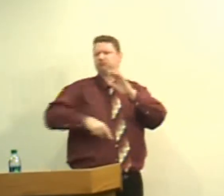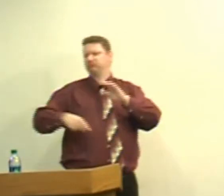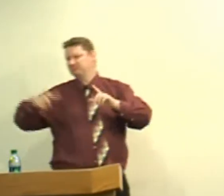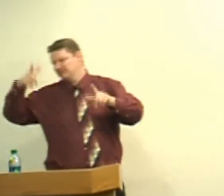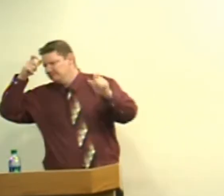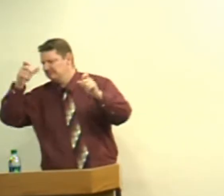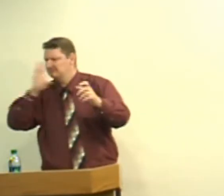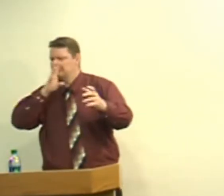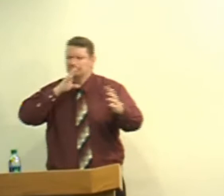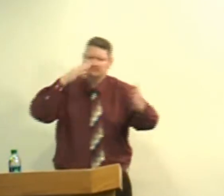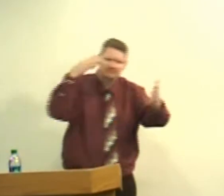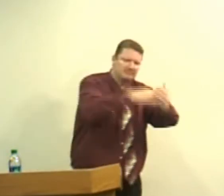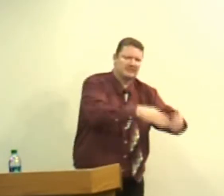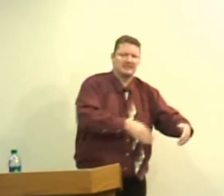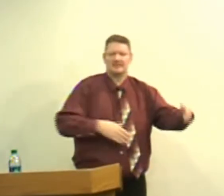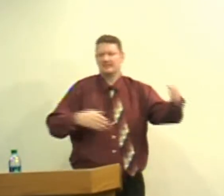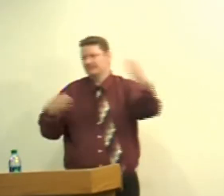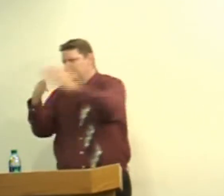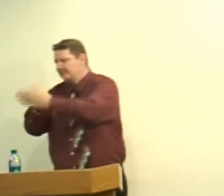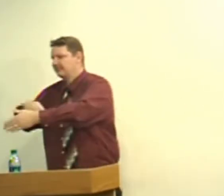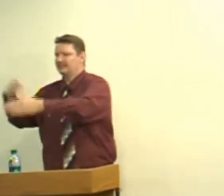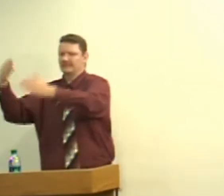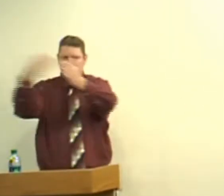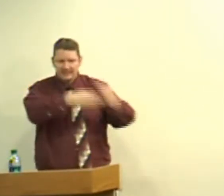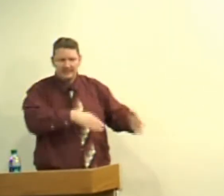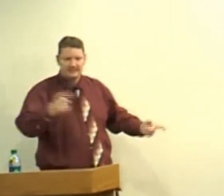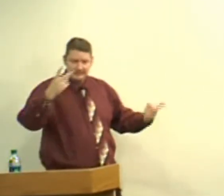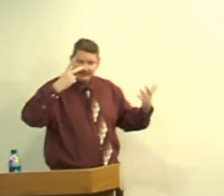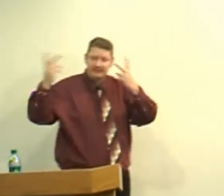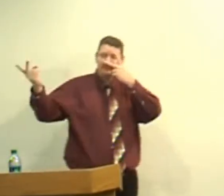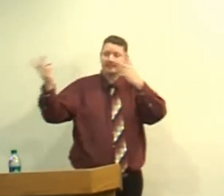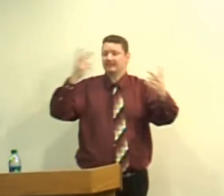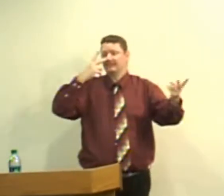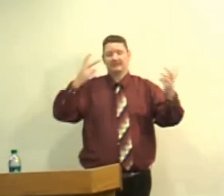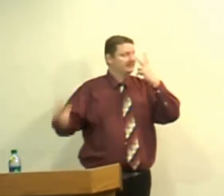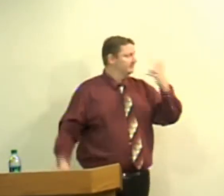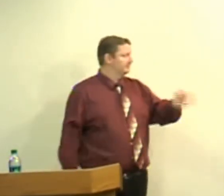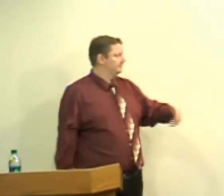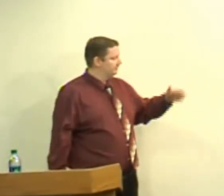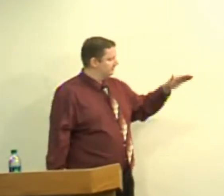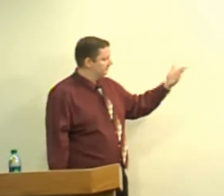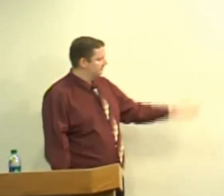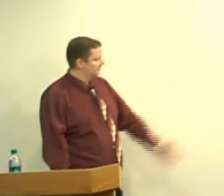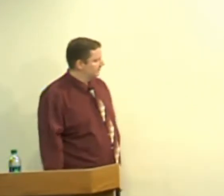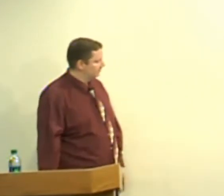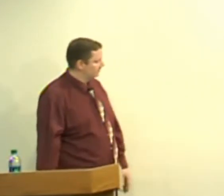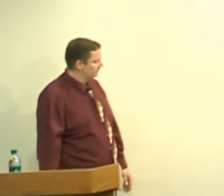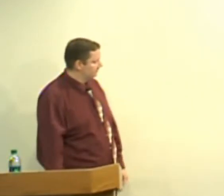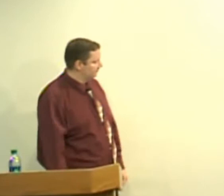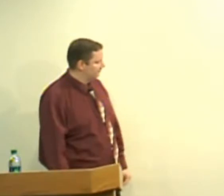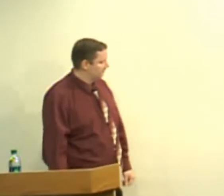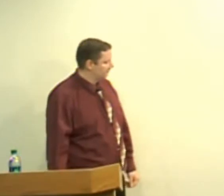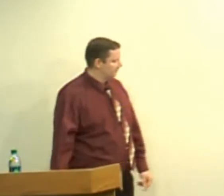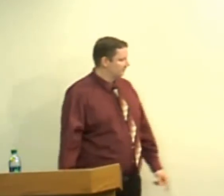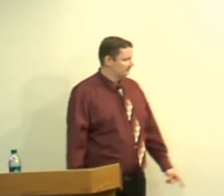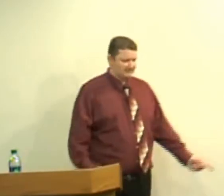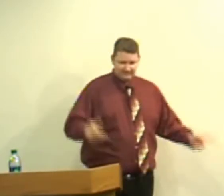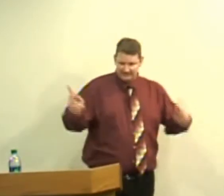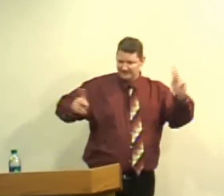word here, these revilers, people who are always against other people, who are always trying to basically kill off other